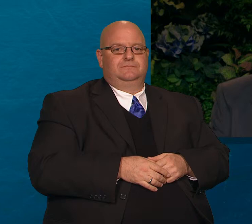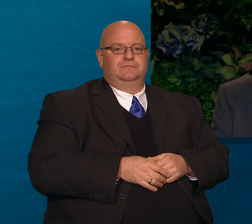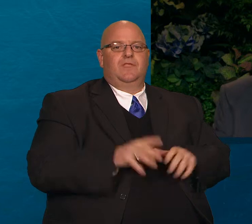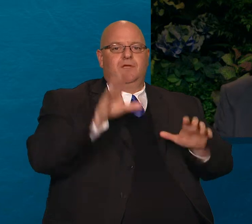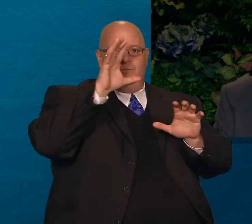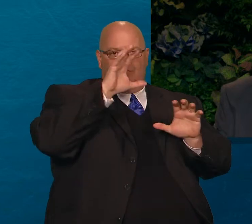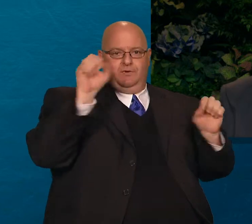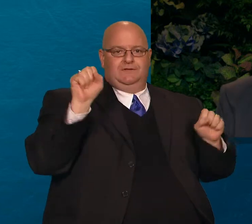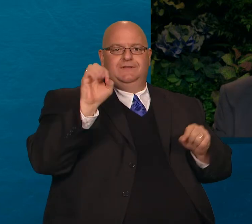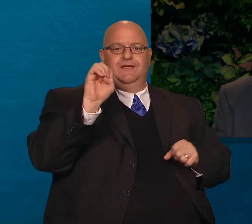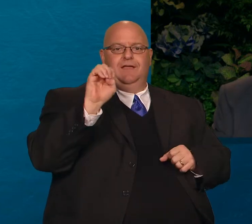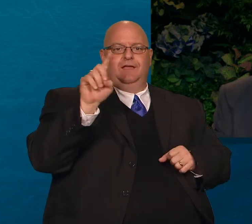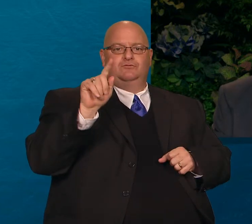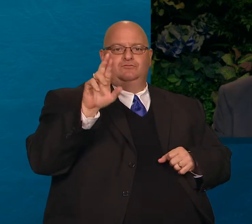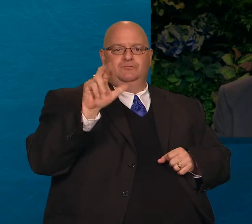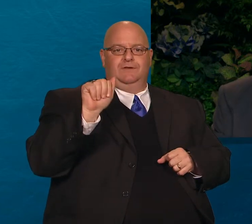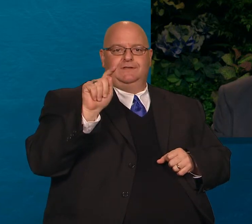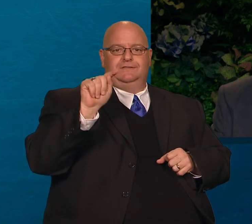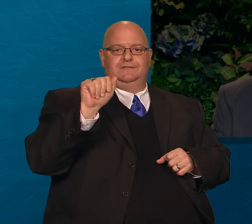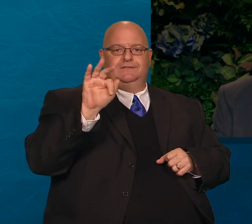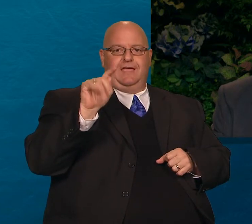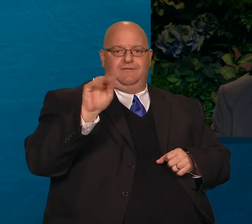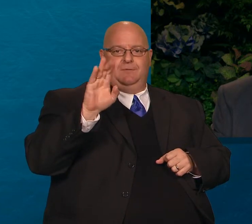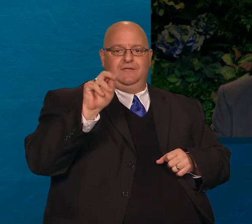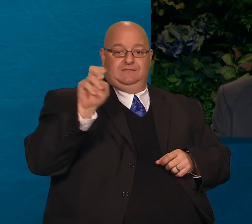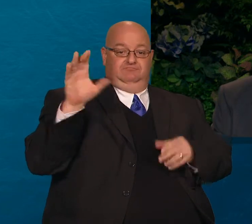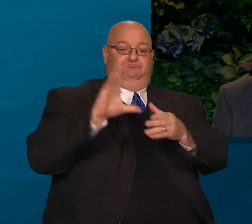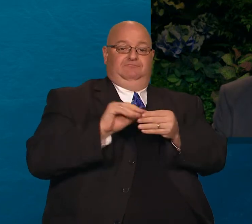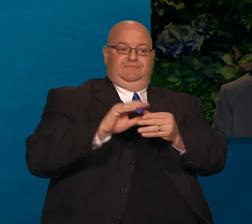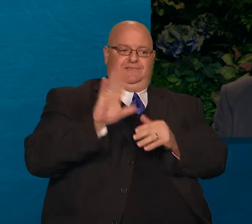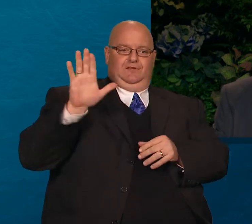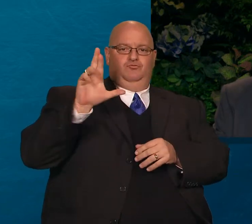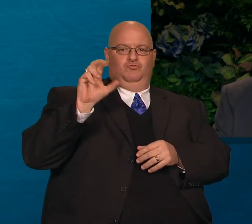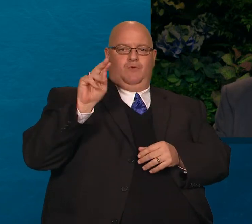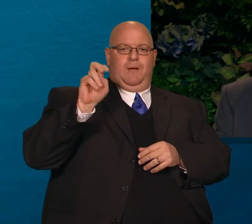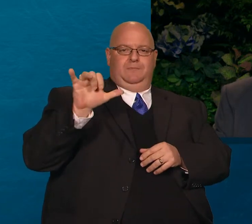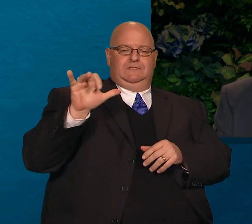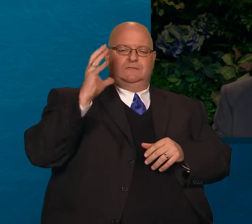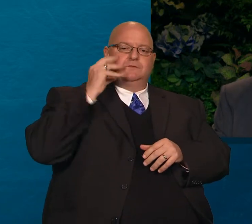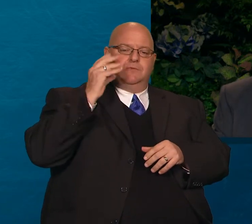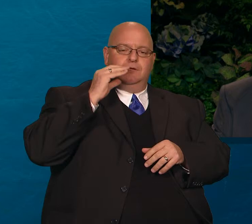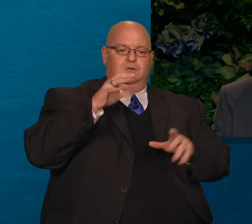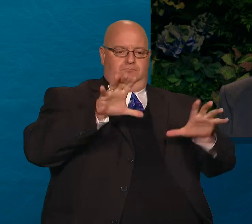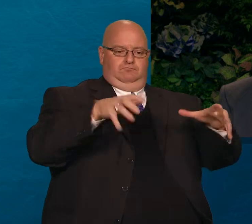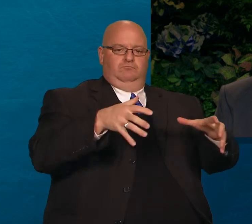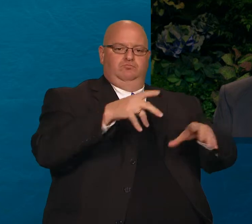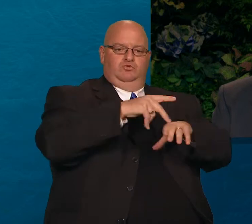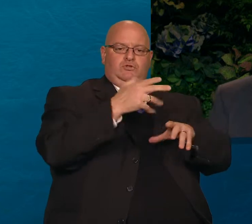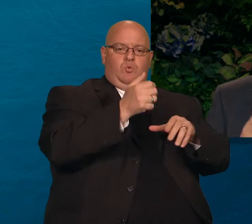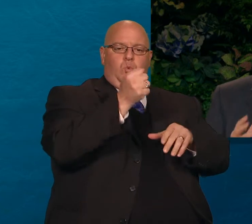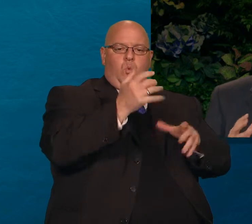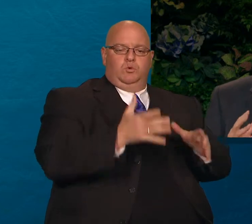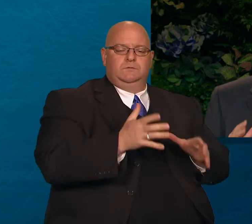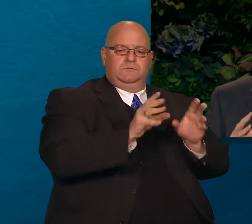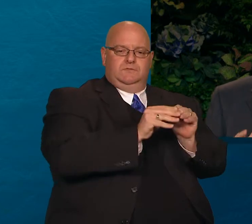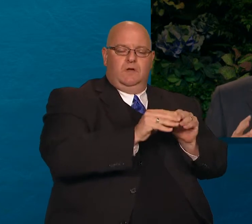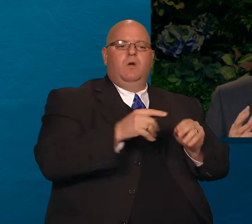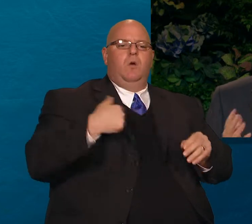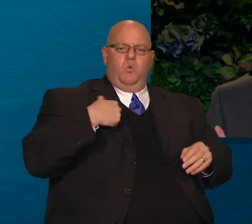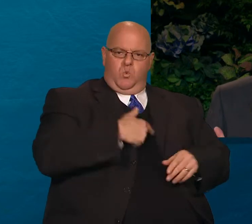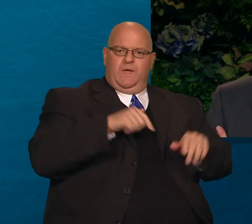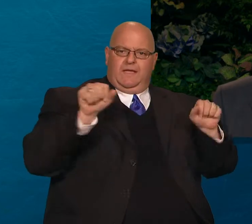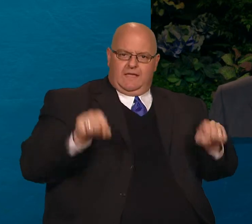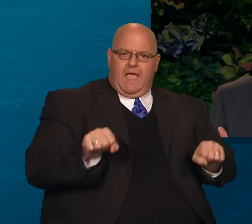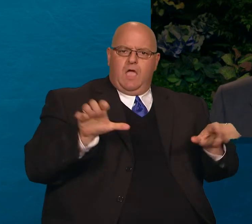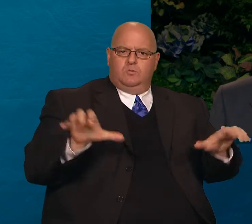President Ezra Taft Benson, after relating President Romney's experience in a meeting of priesthood holders, then said, "We can do better